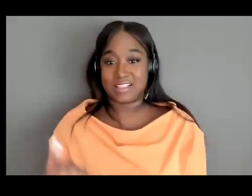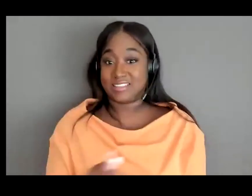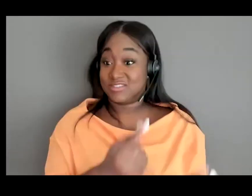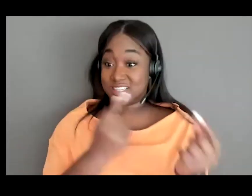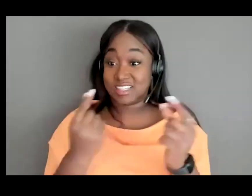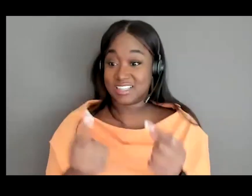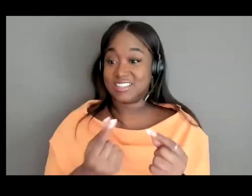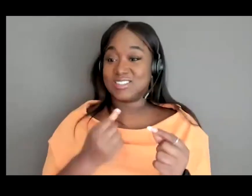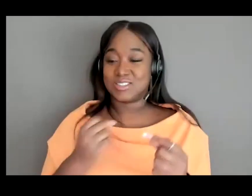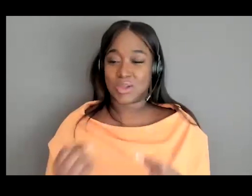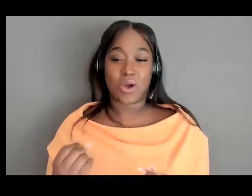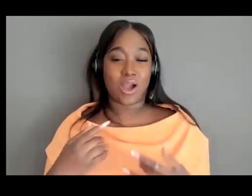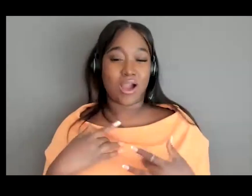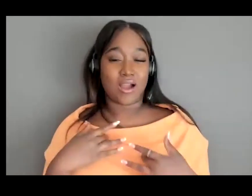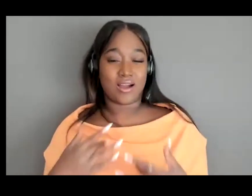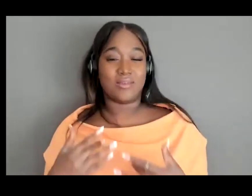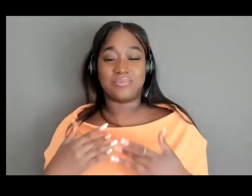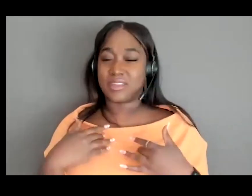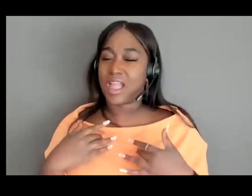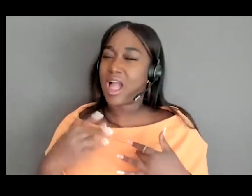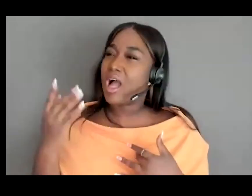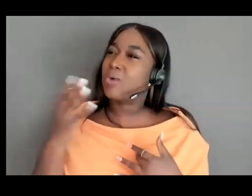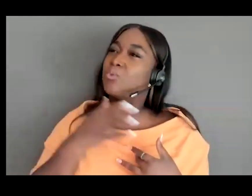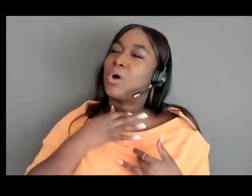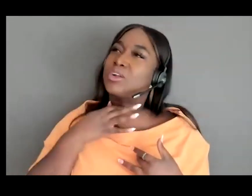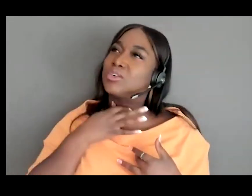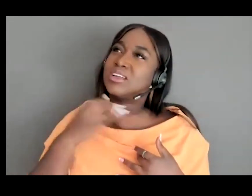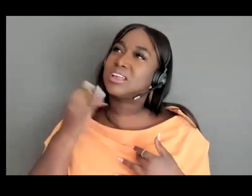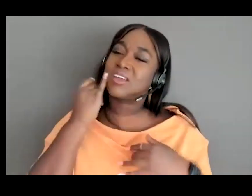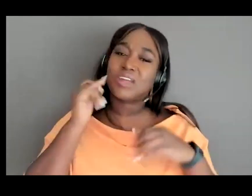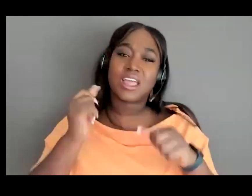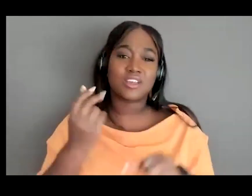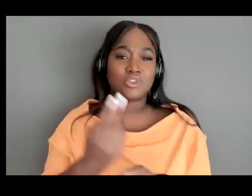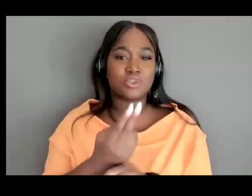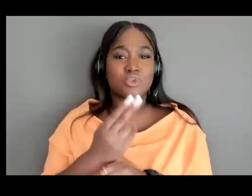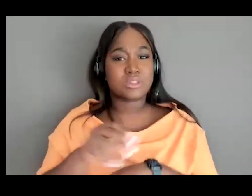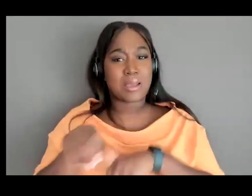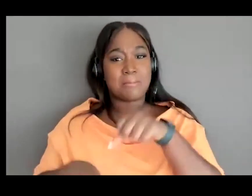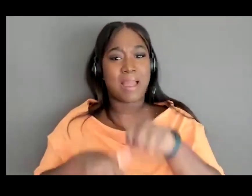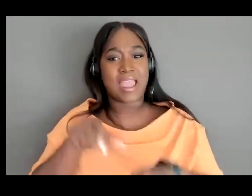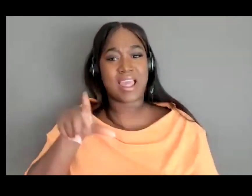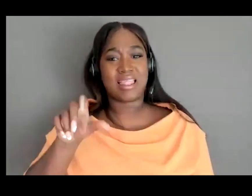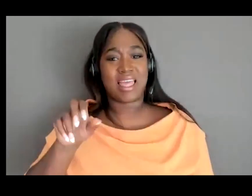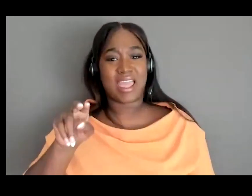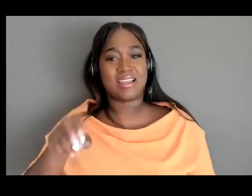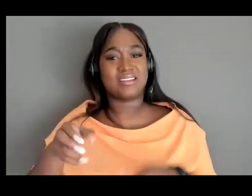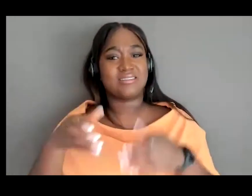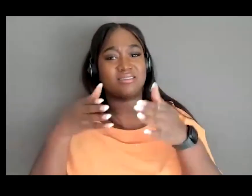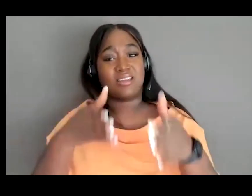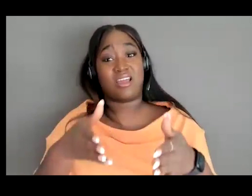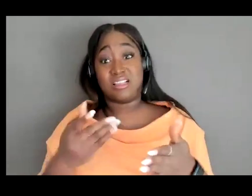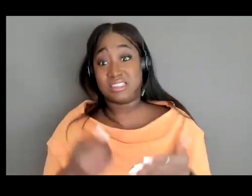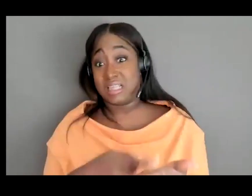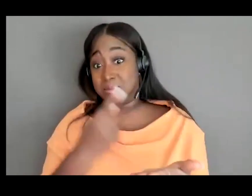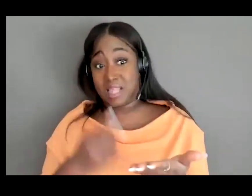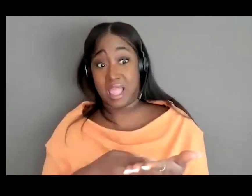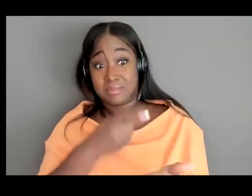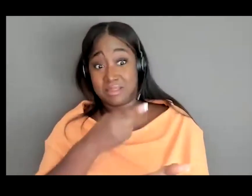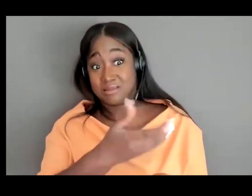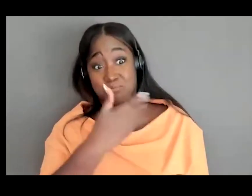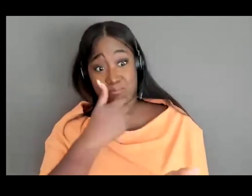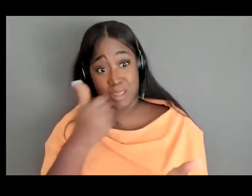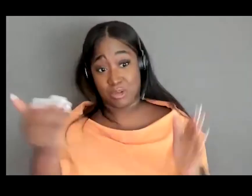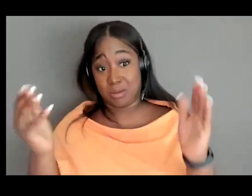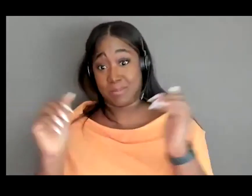So I've often wondered, do I get to use a bike lane? Sometimes the bike lanes are in better